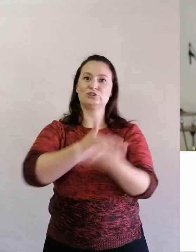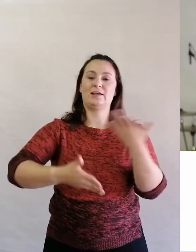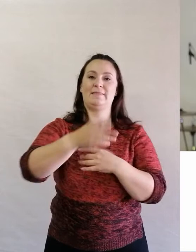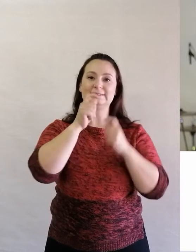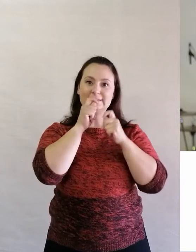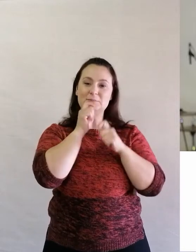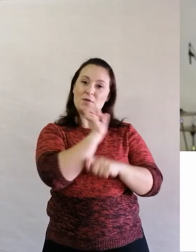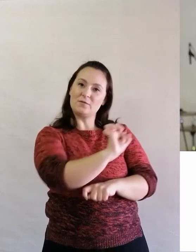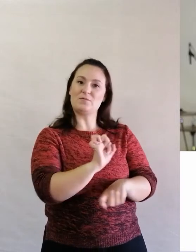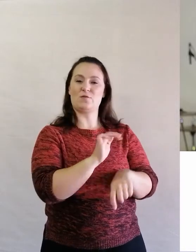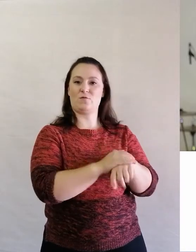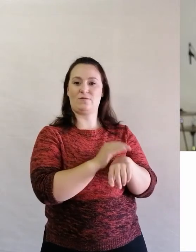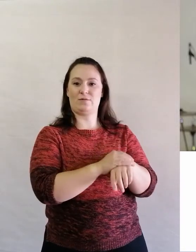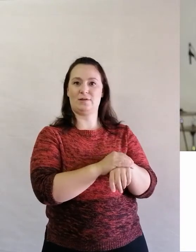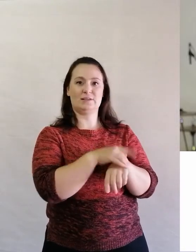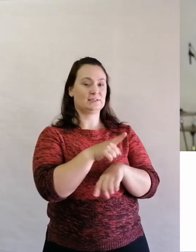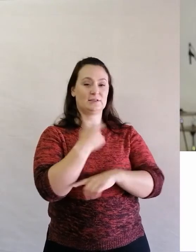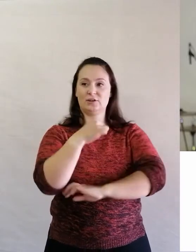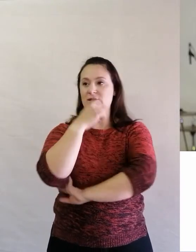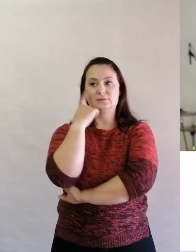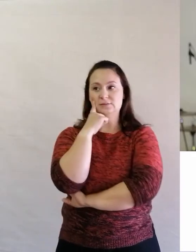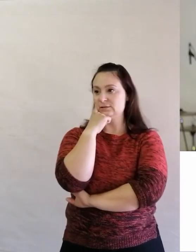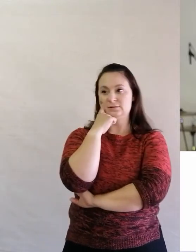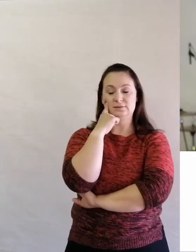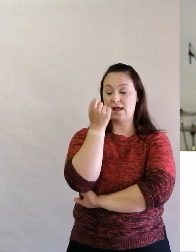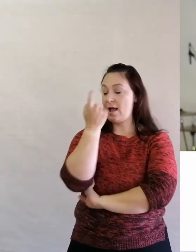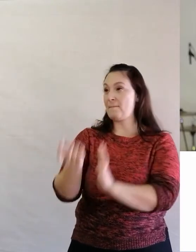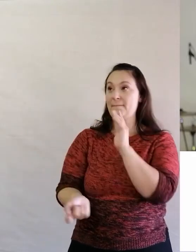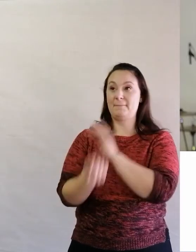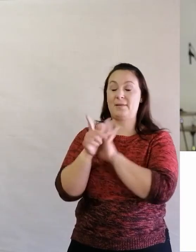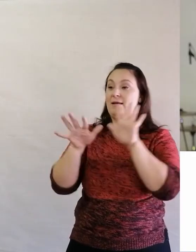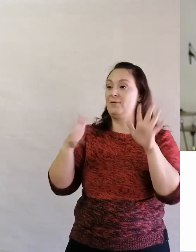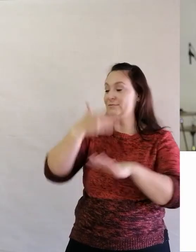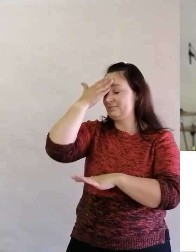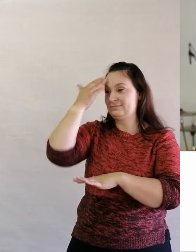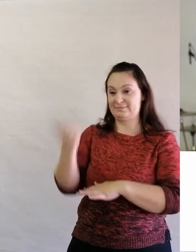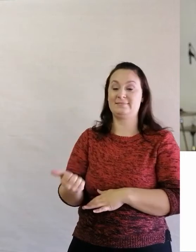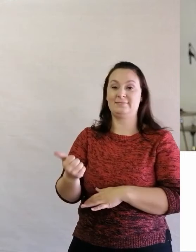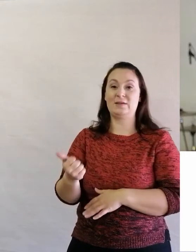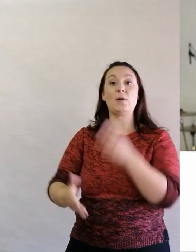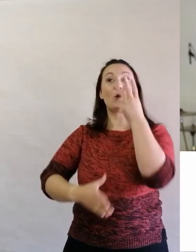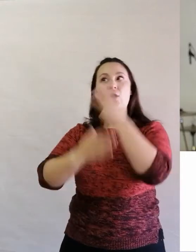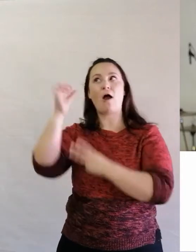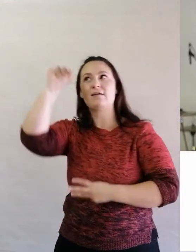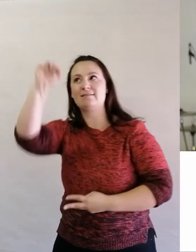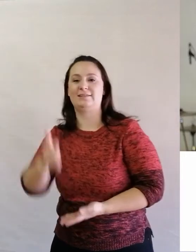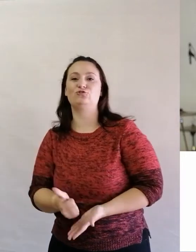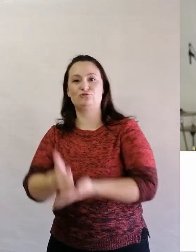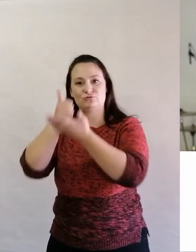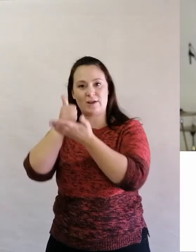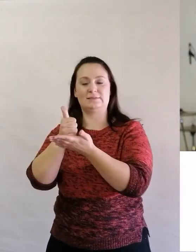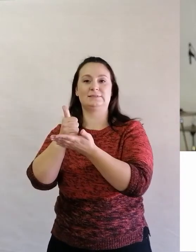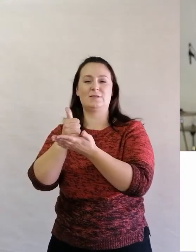this friend of mine. He still shook his head and said, I just don't know how this happened. But by God's grace, here I am,